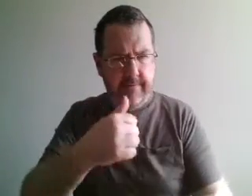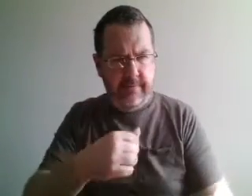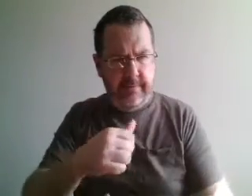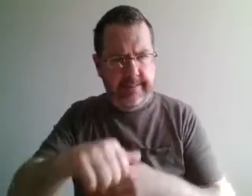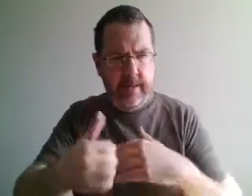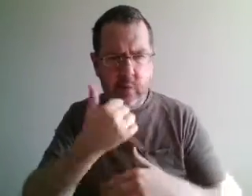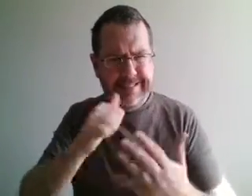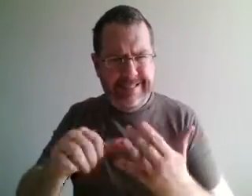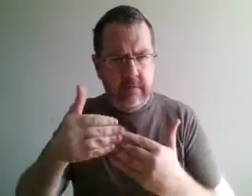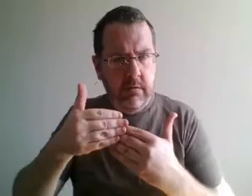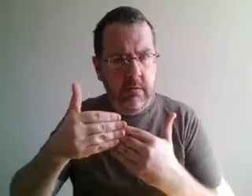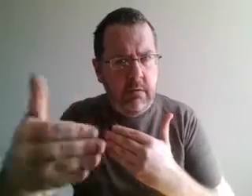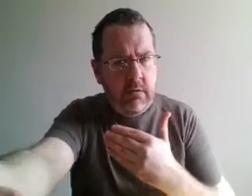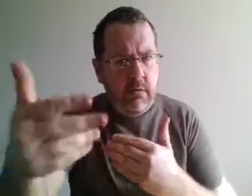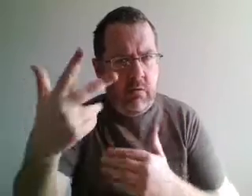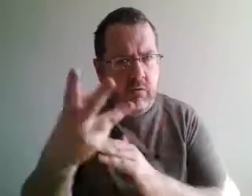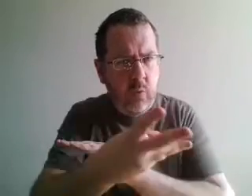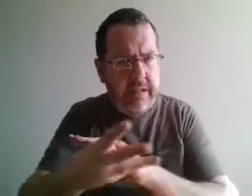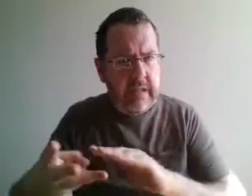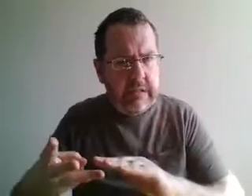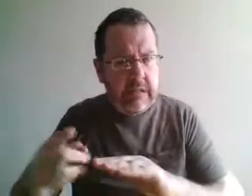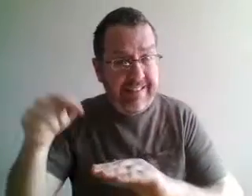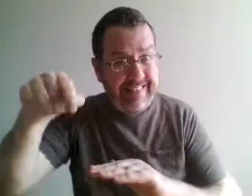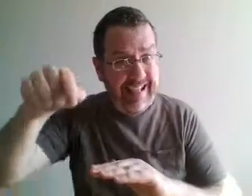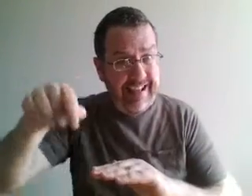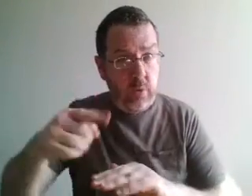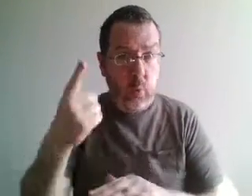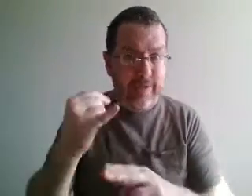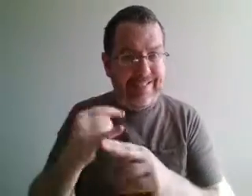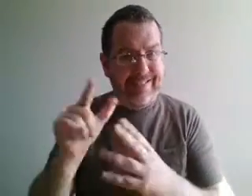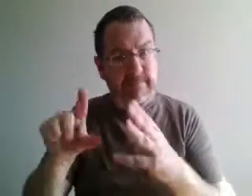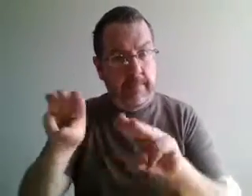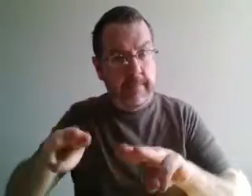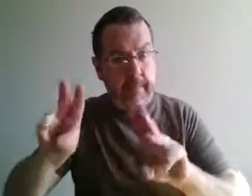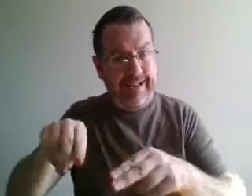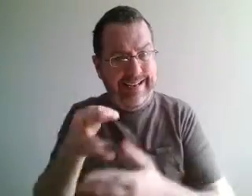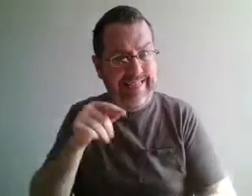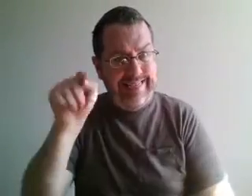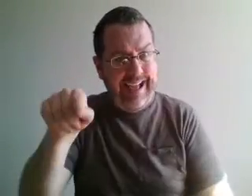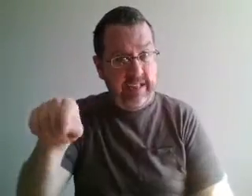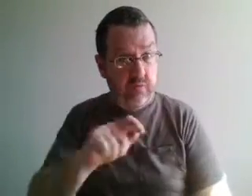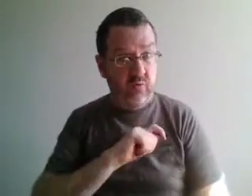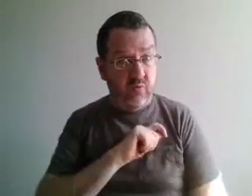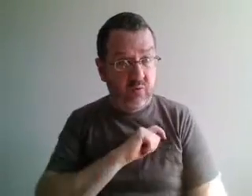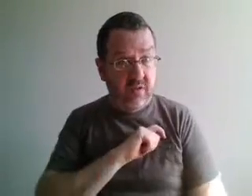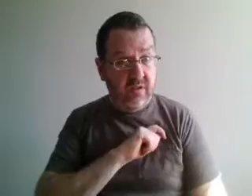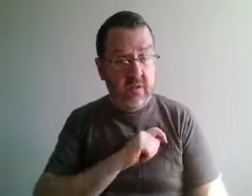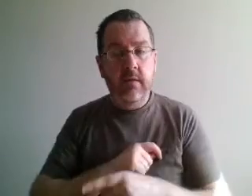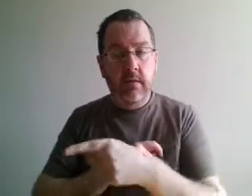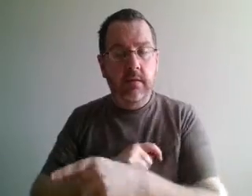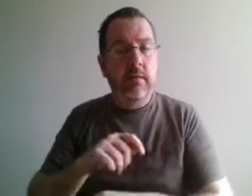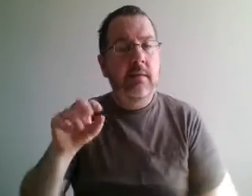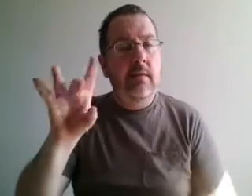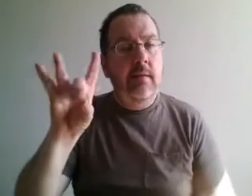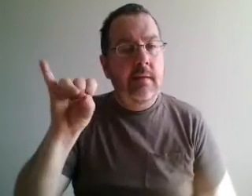for 3 weeks, and 1 in 7 can get this. Is this true? I think that's a bit of folklore. I